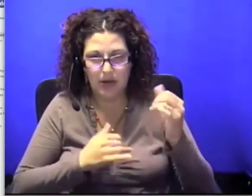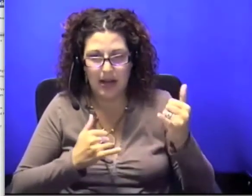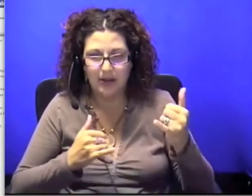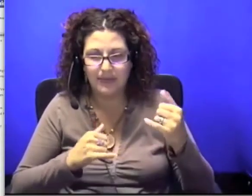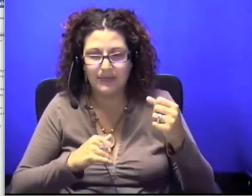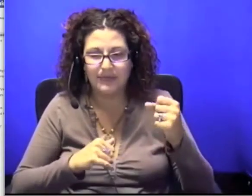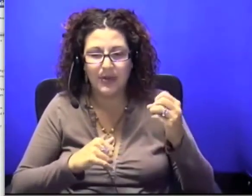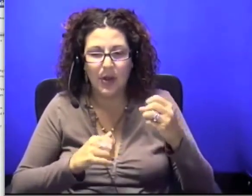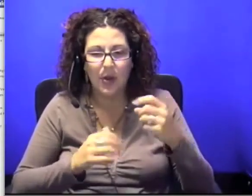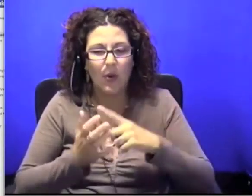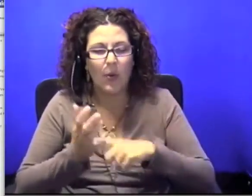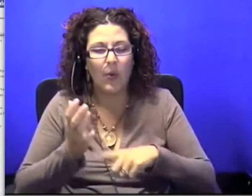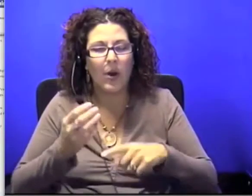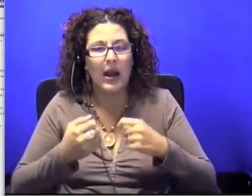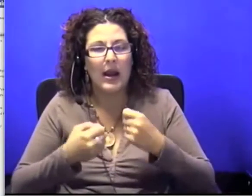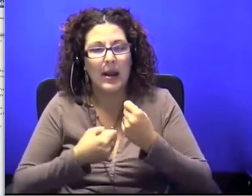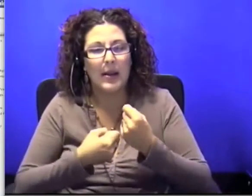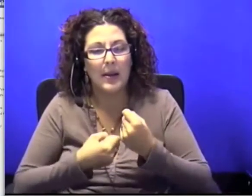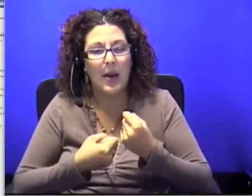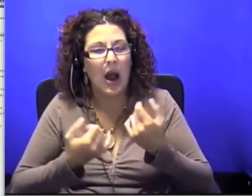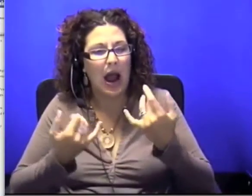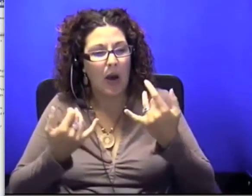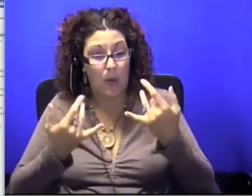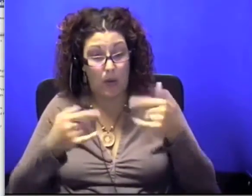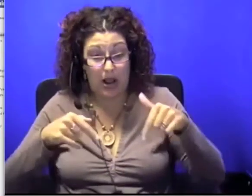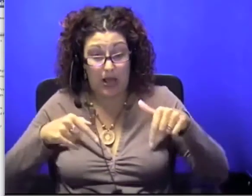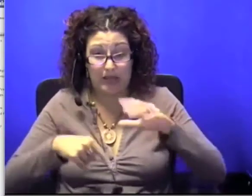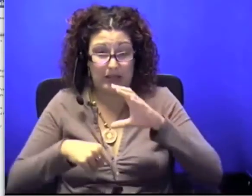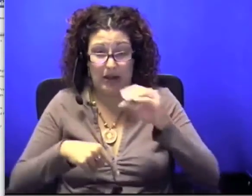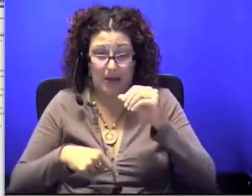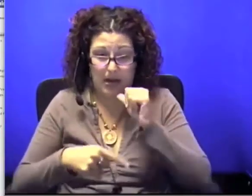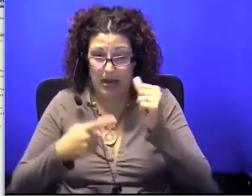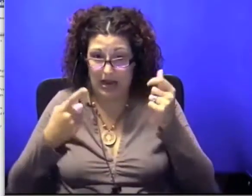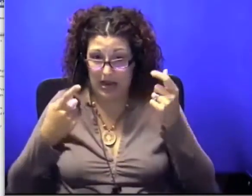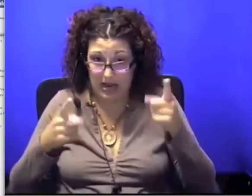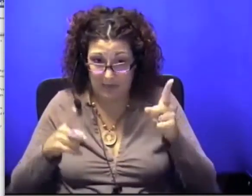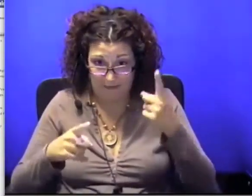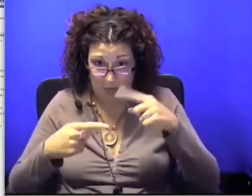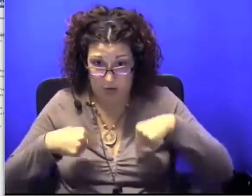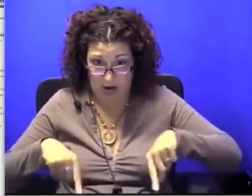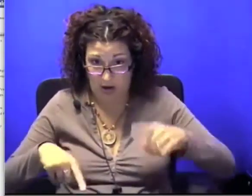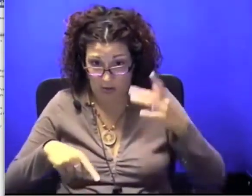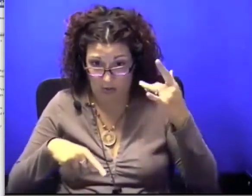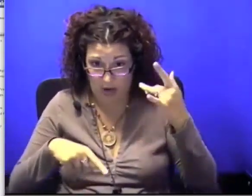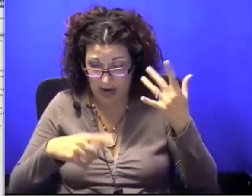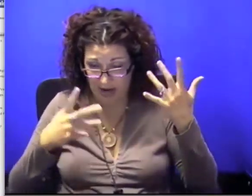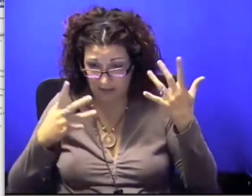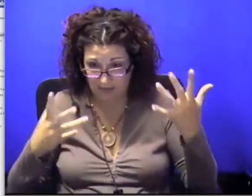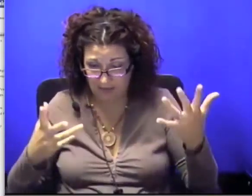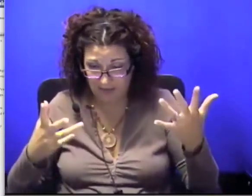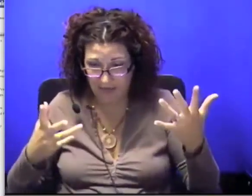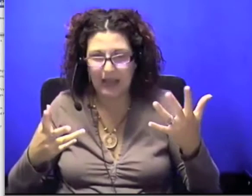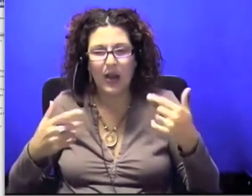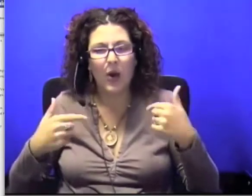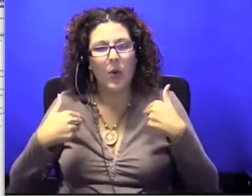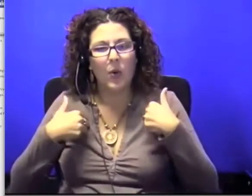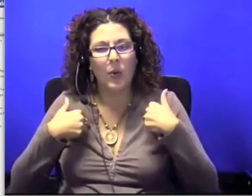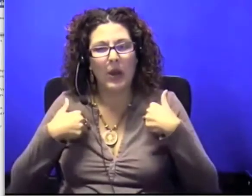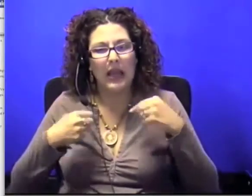zero. What makes us think that's not going to happen? The same. But there was a lot of money made during that time, so it